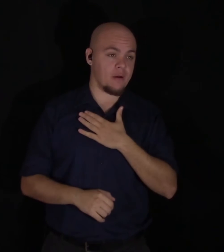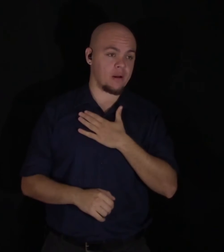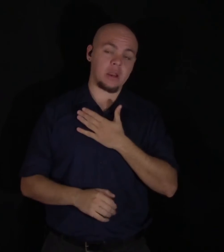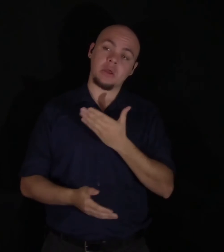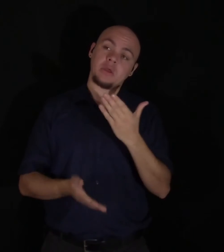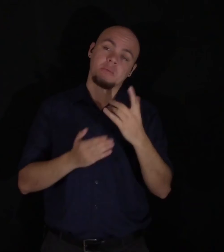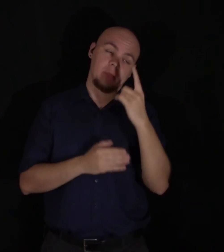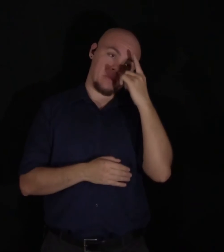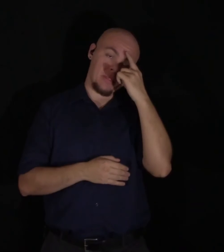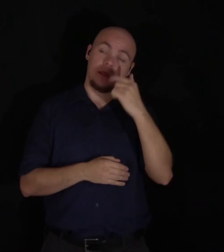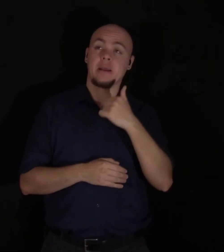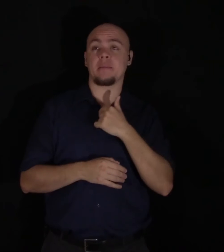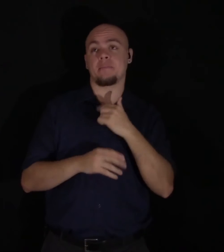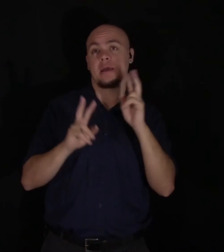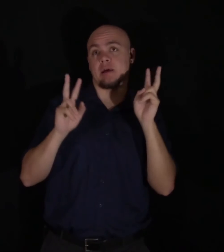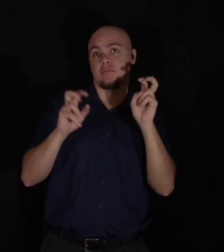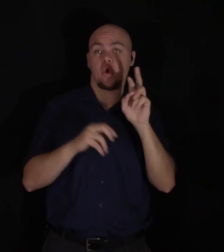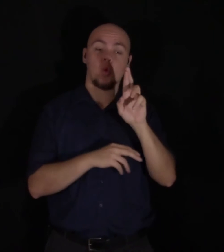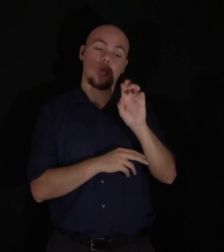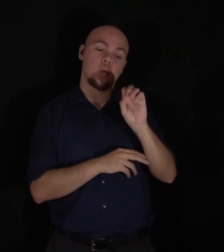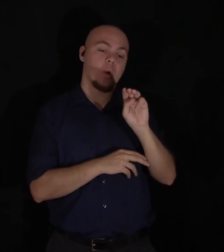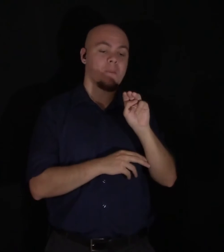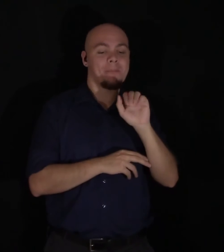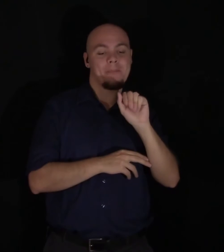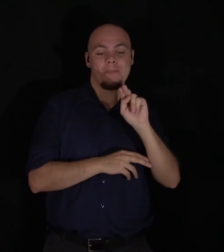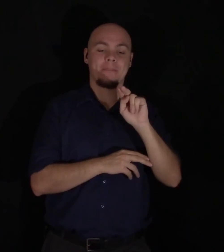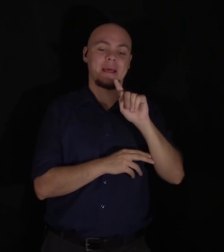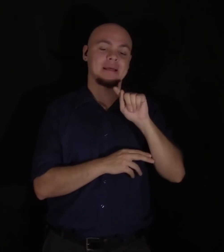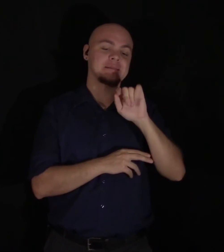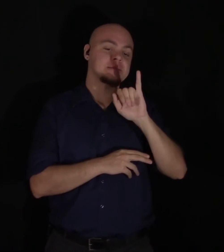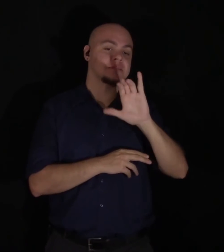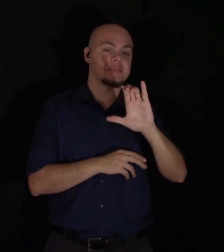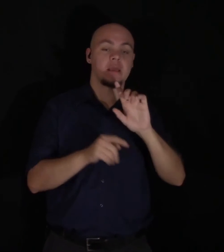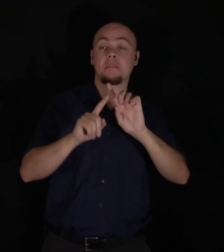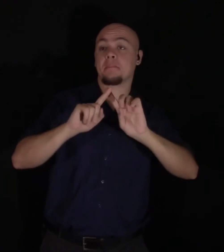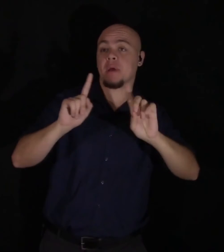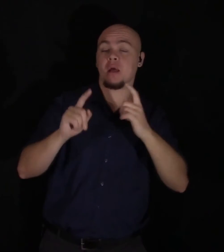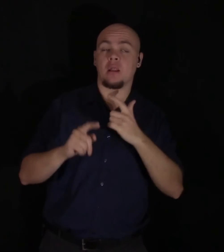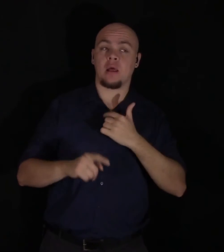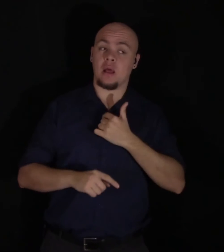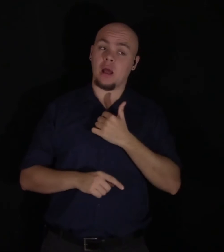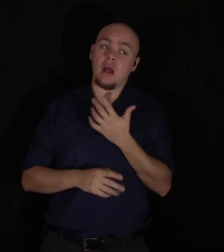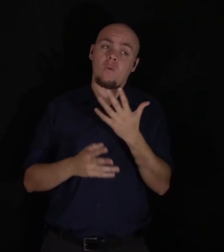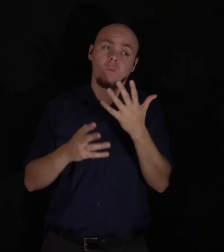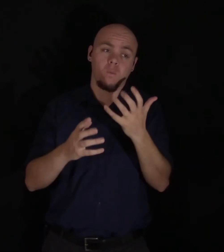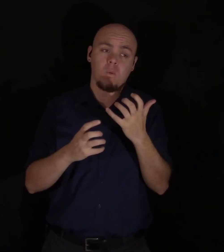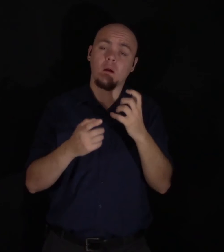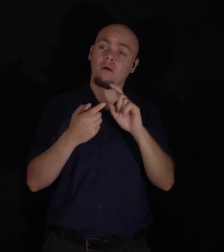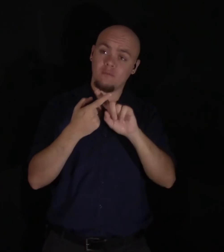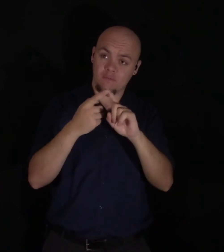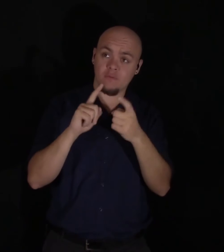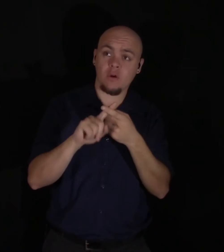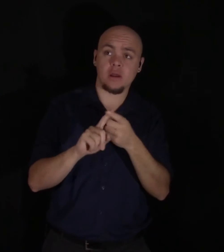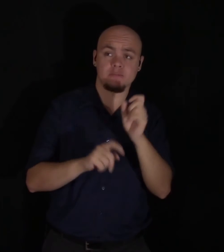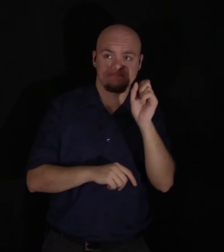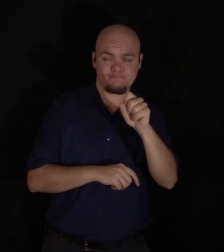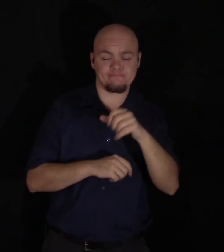me a romantic, my dear sister, but I bitterly feel the want of a friend. I have no one near